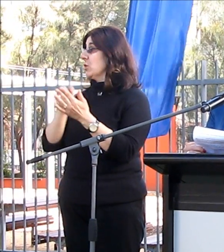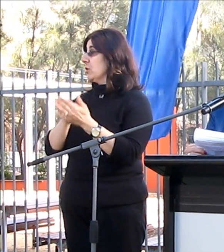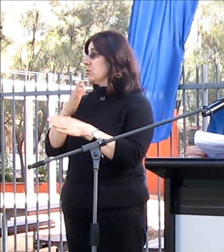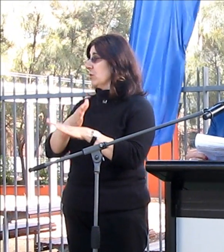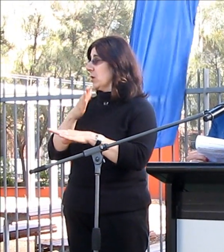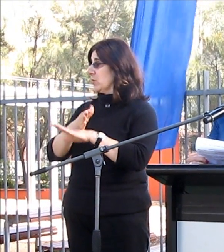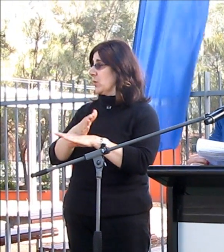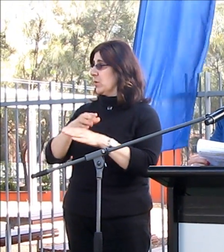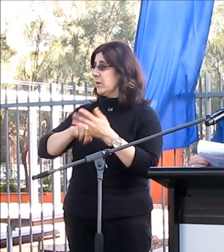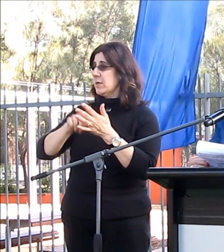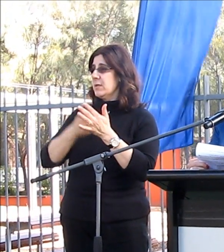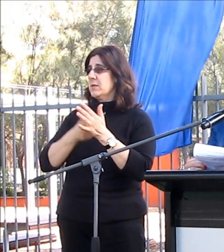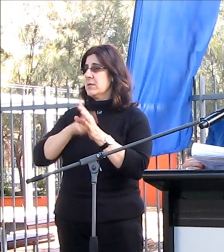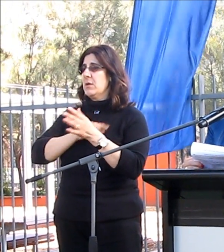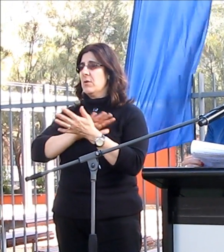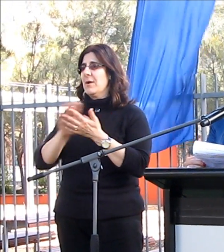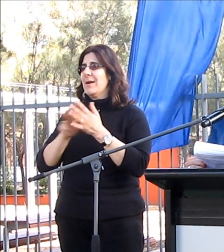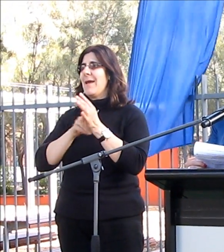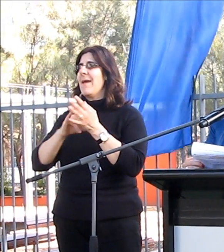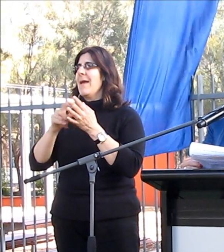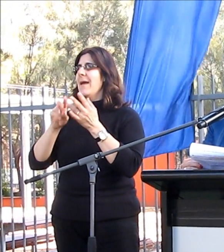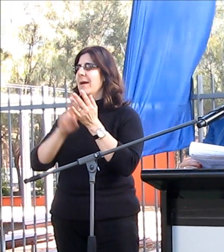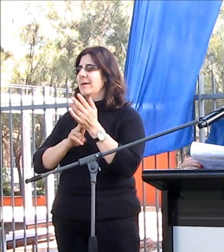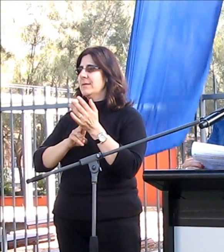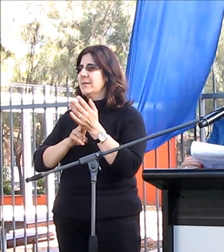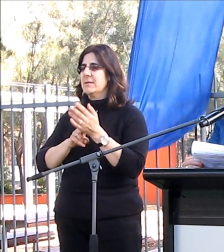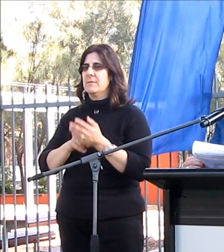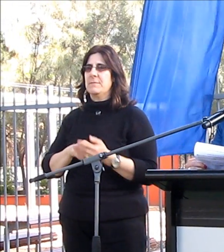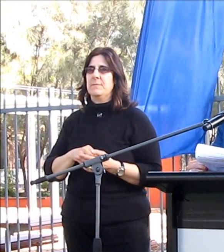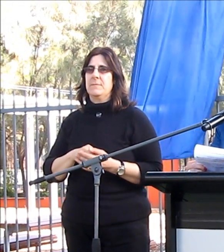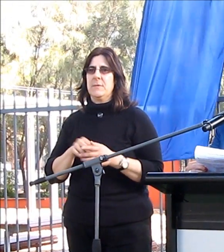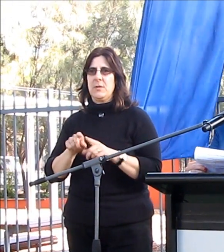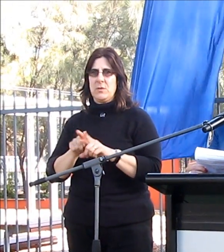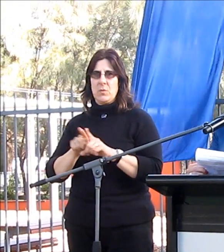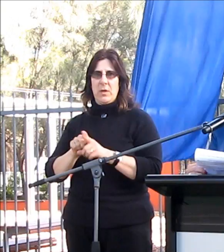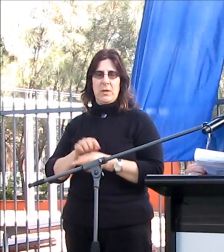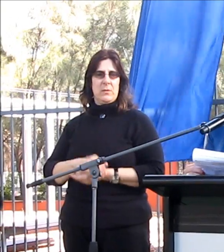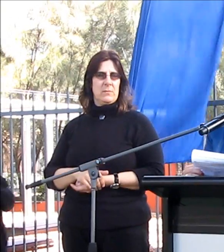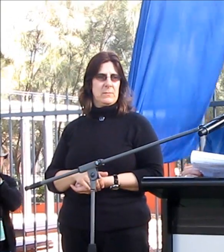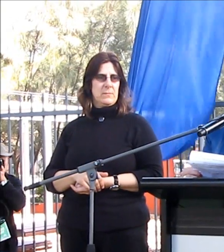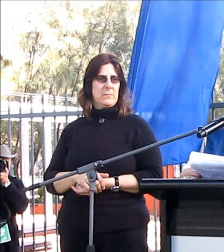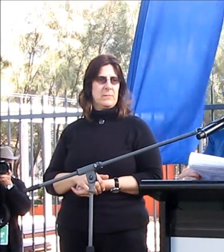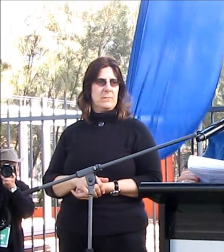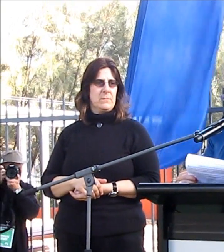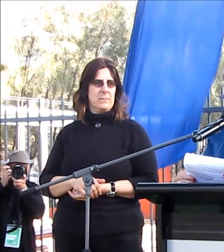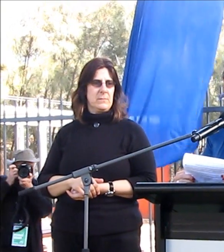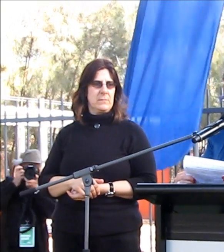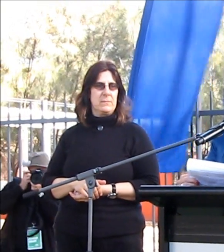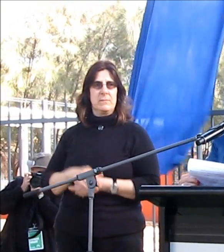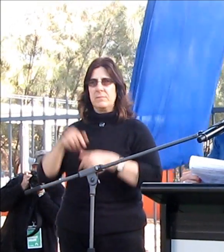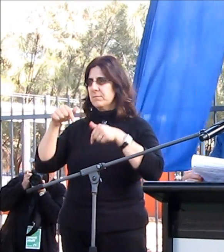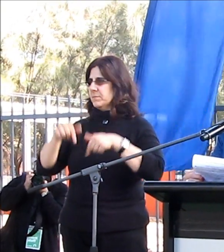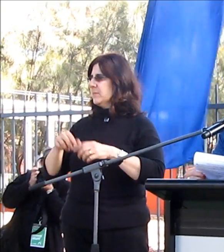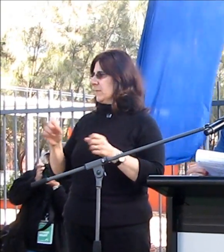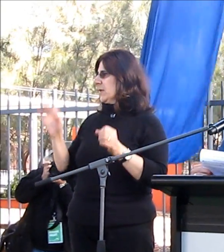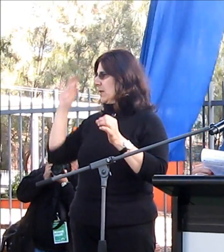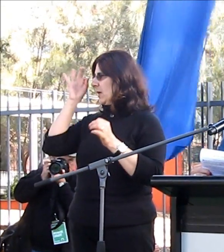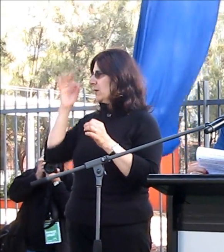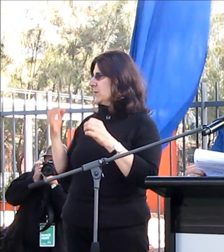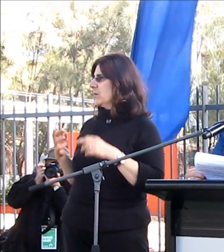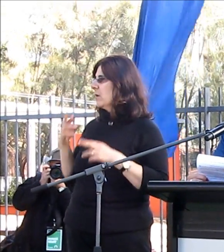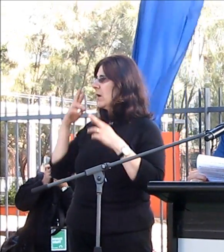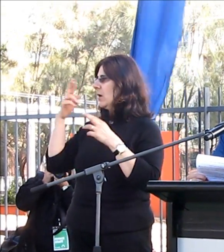Tara Graham and Hanson Yunkett. And we hope, the city hopes, and I'd like to acknowledge